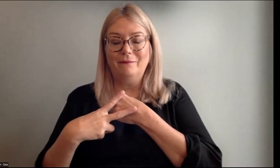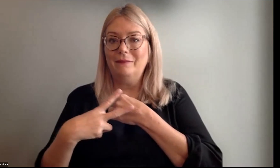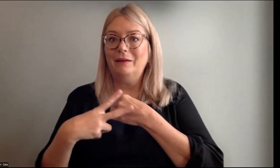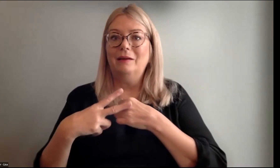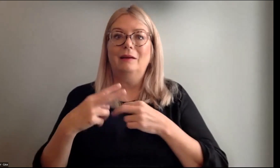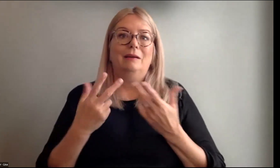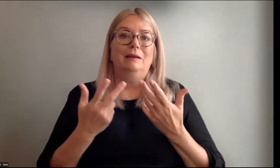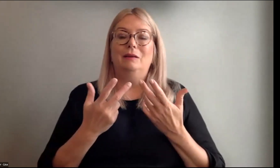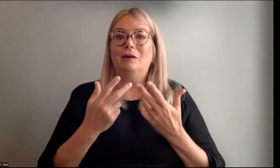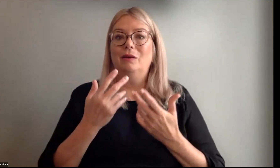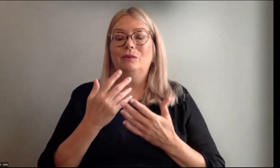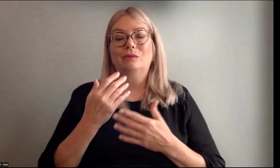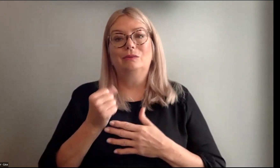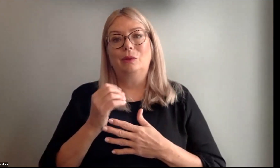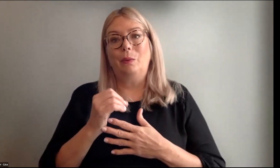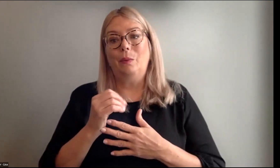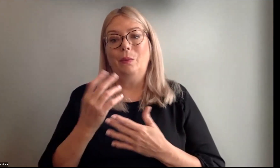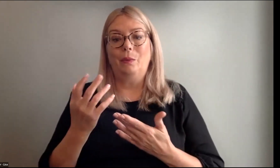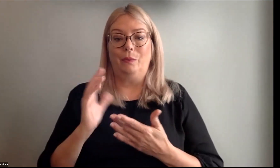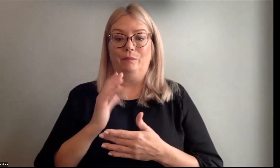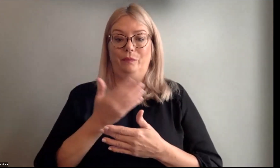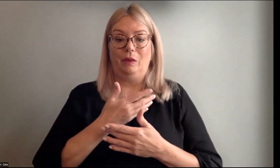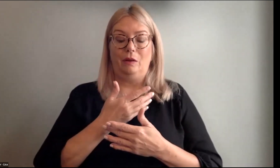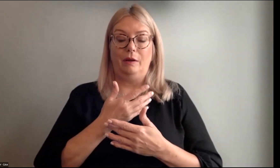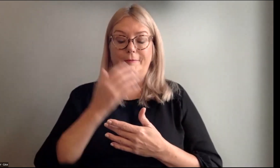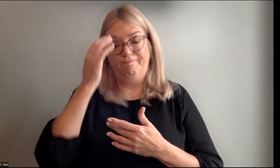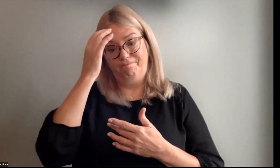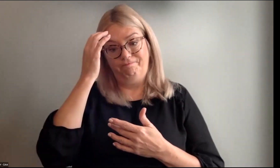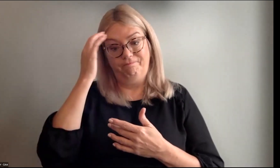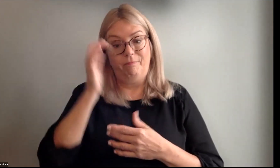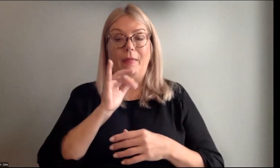fall back on, and so I think are particularly